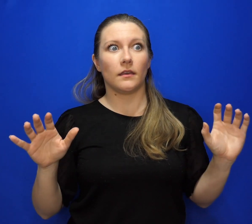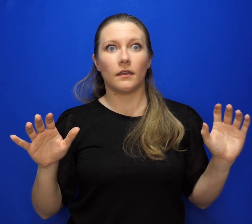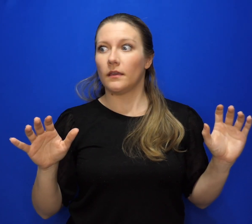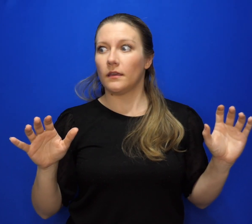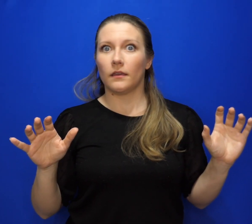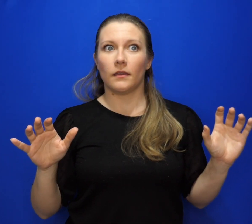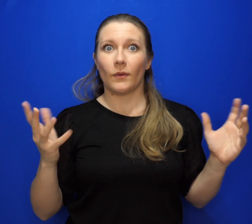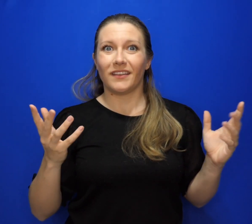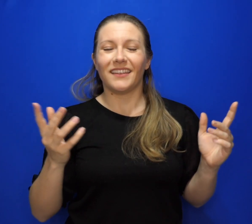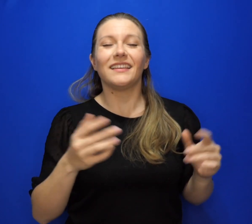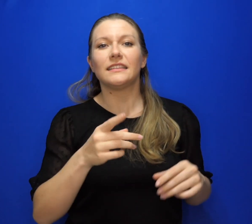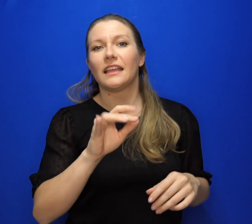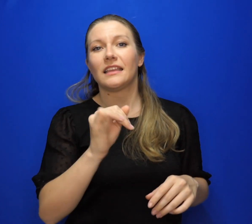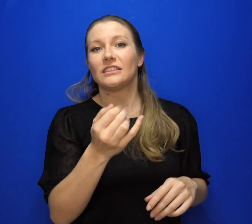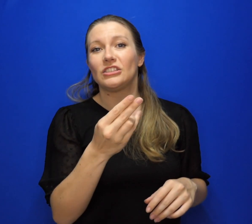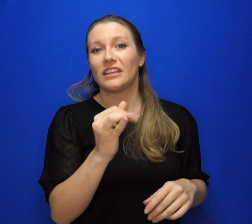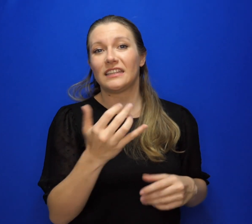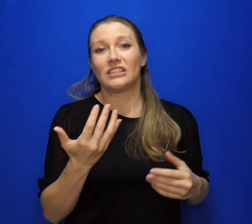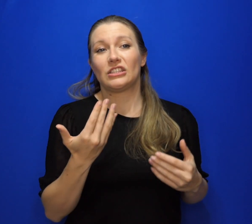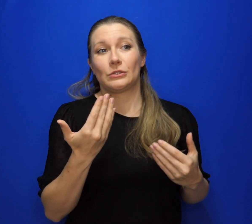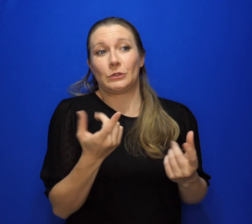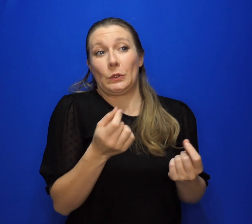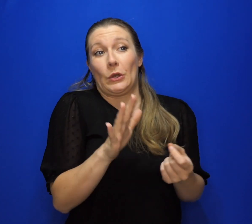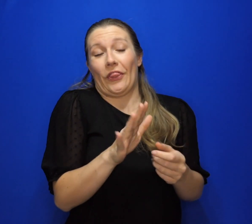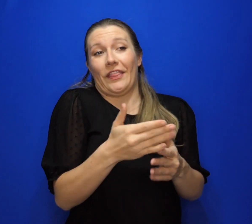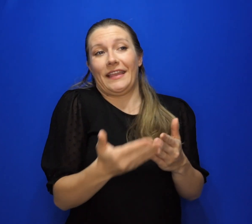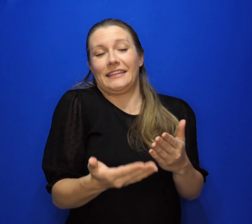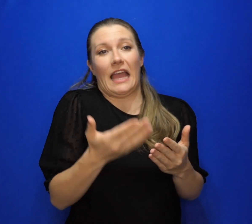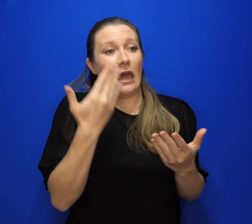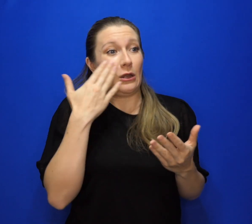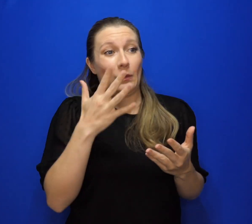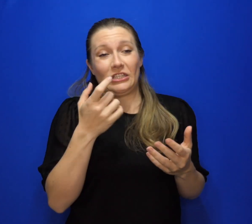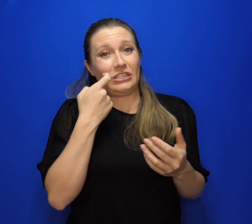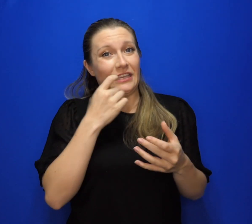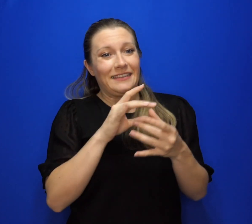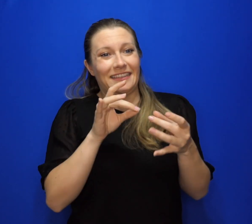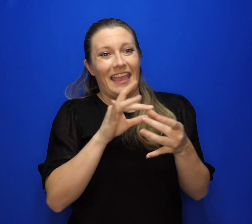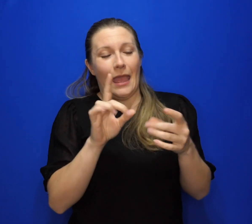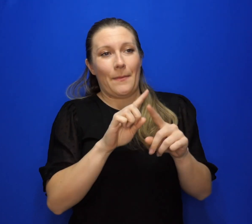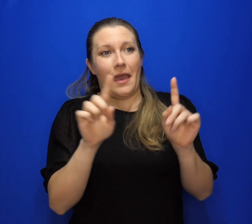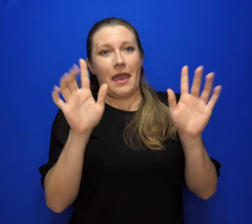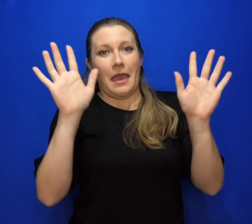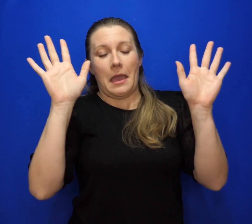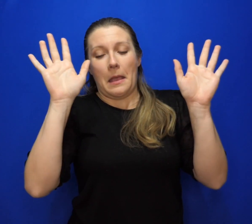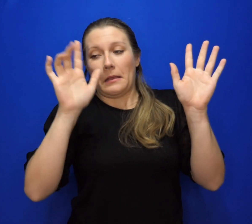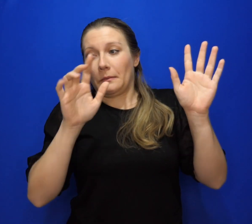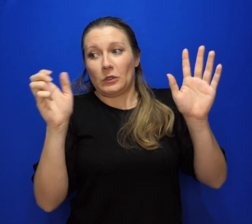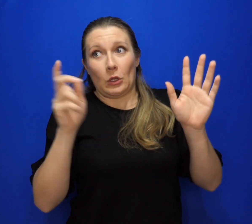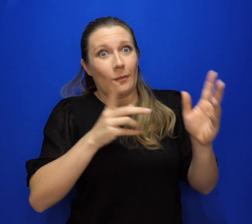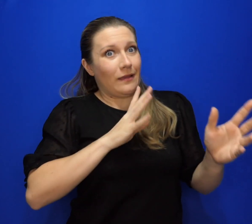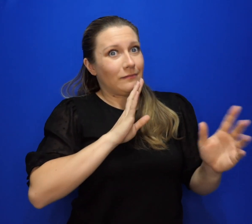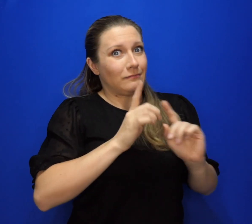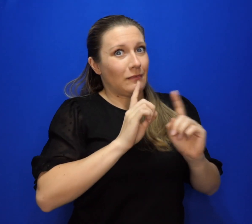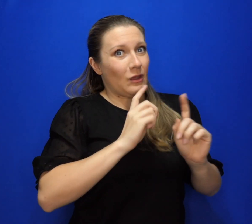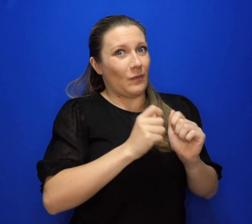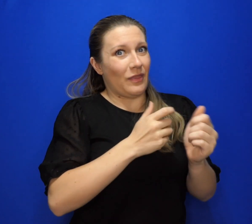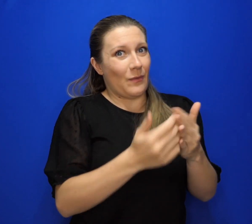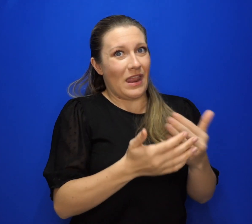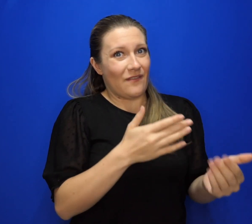I don't know what she just said, but we're going to go back to our conversation about whatever when she's done with this thing. But I think she needs a